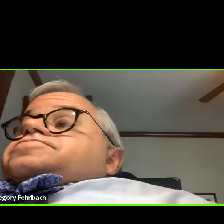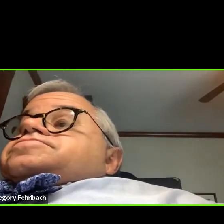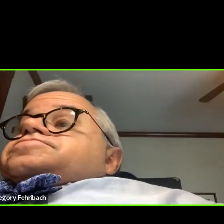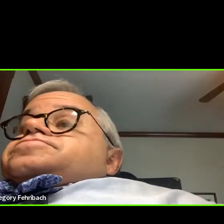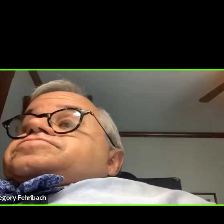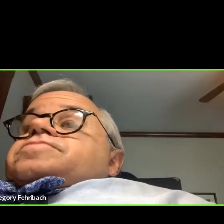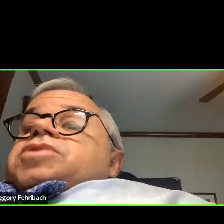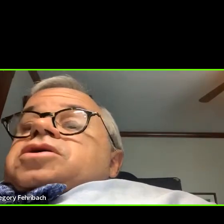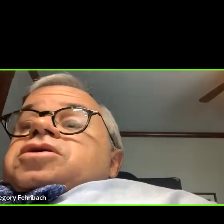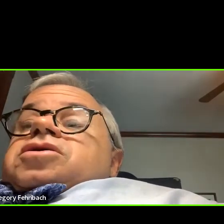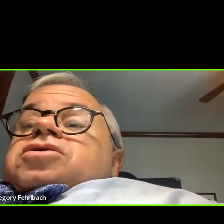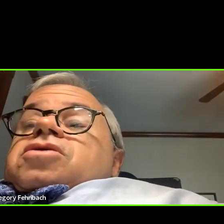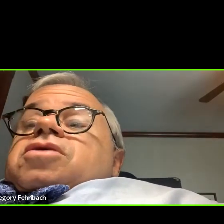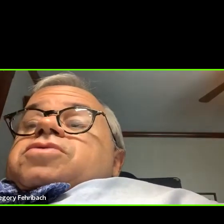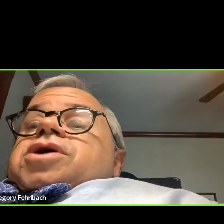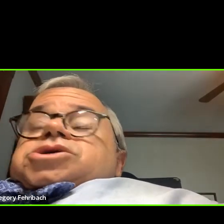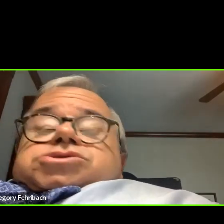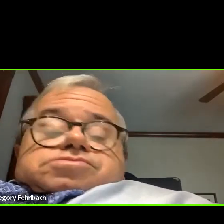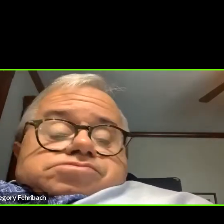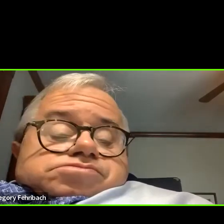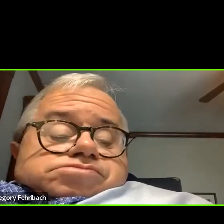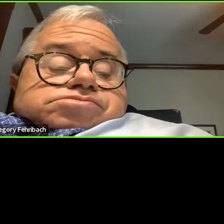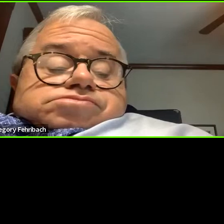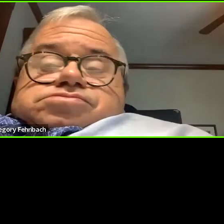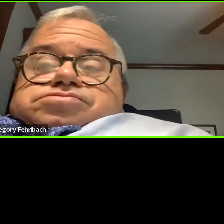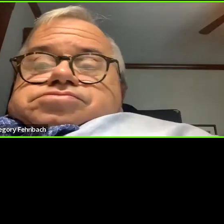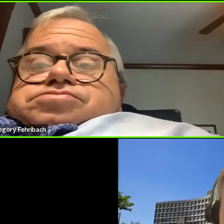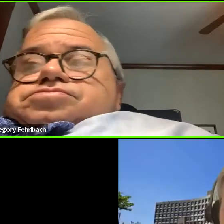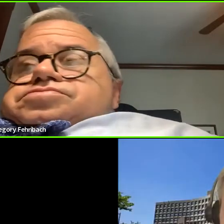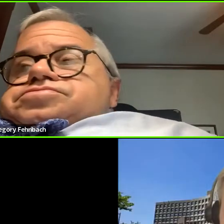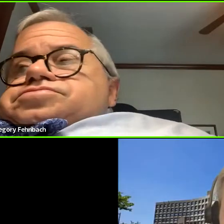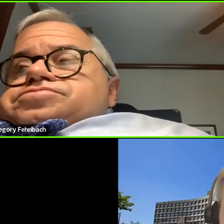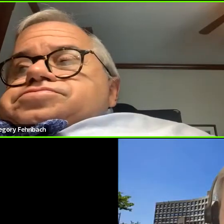Thanks. All right, Rex.